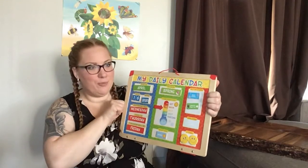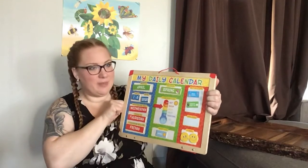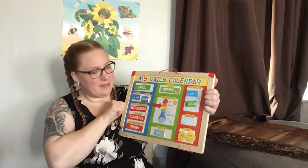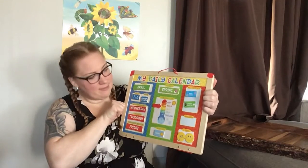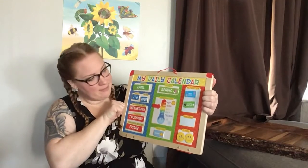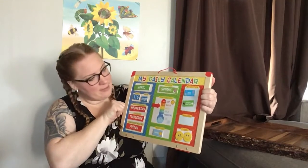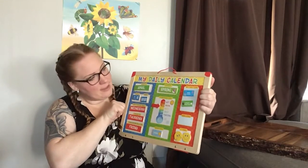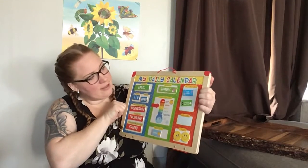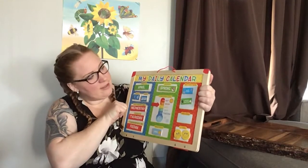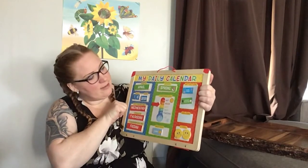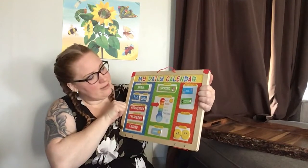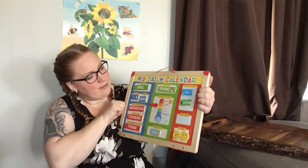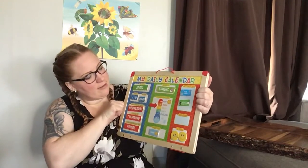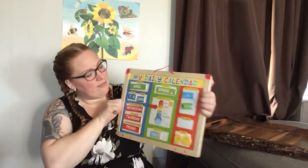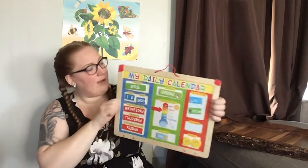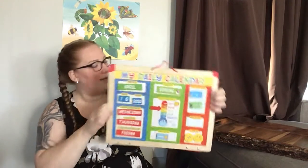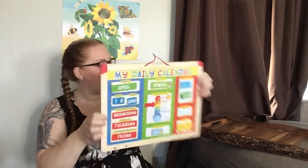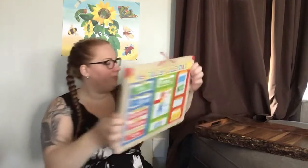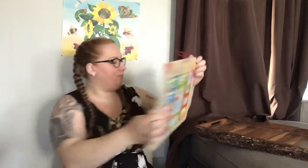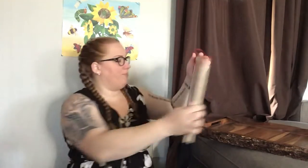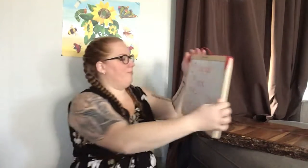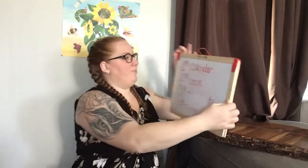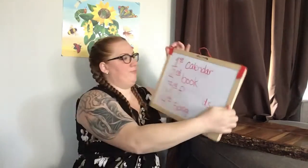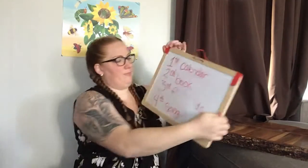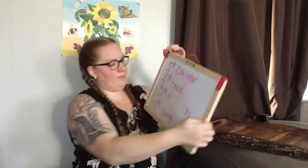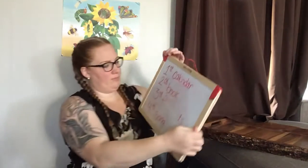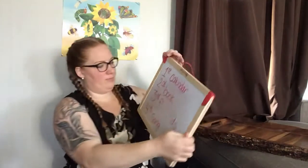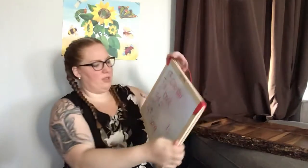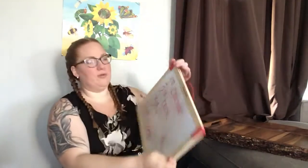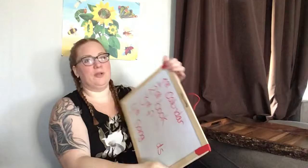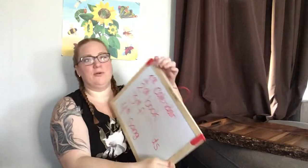Lupin. All right. Oh no.